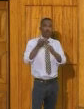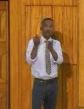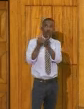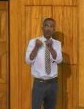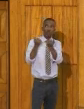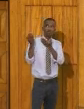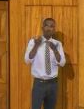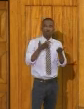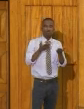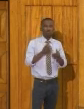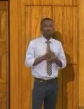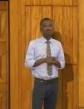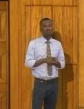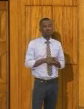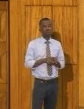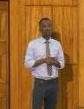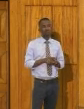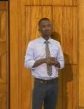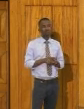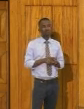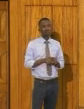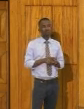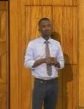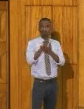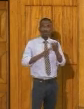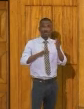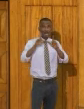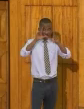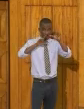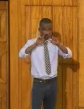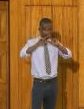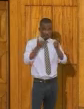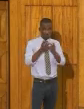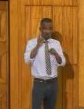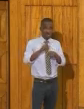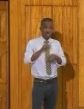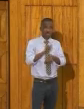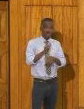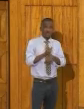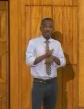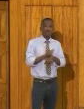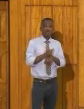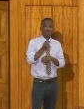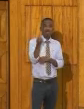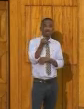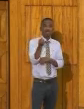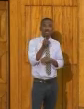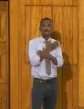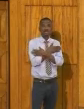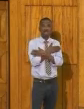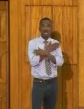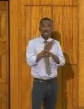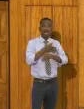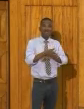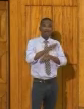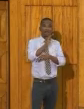funding. Also, some of these laboratorians have to work on weekends and after hours testing,